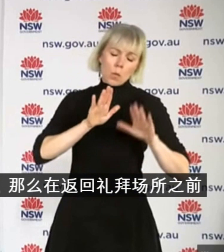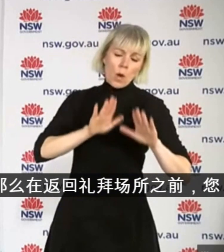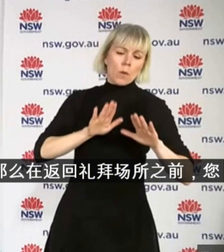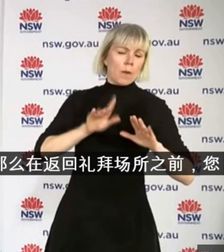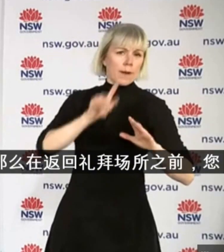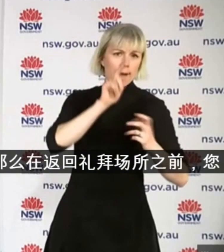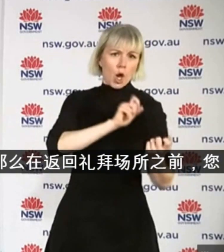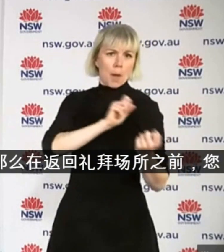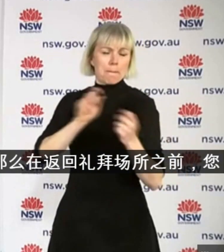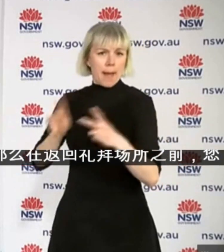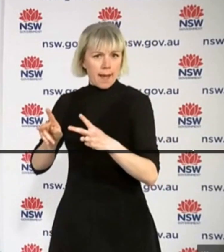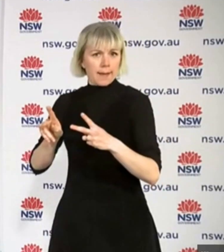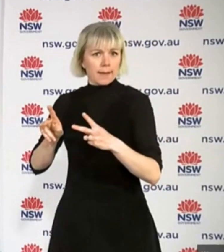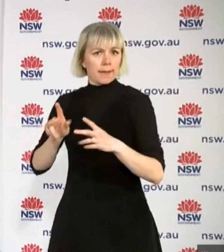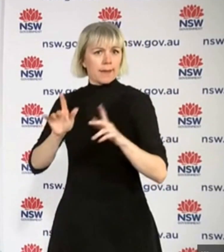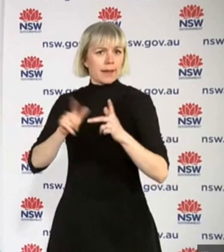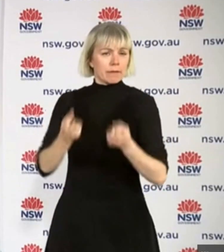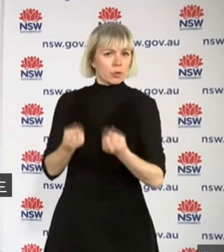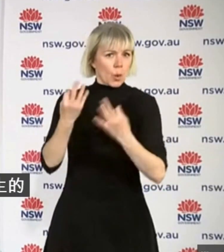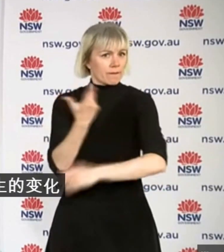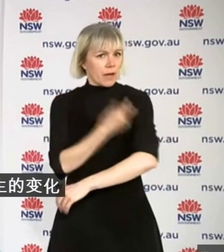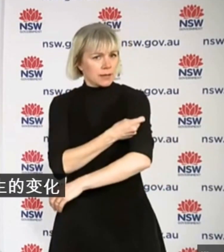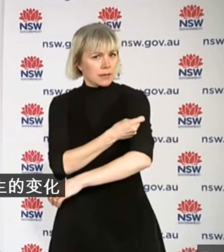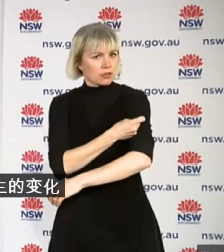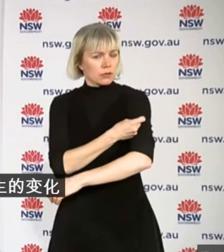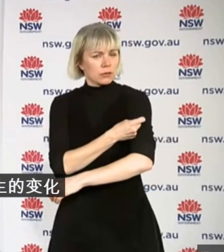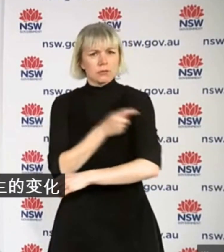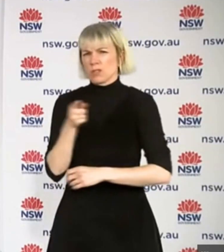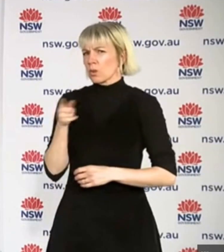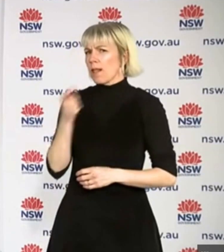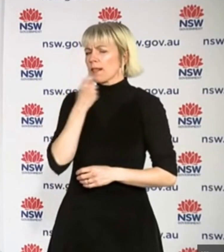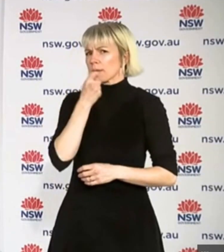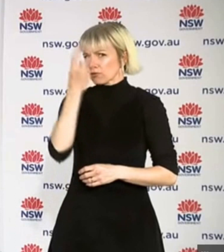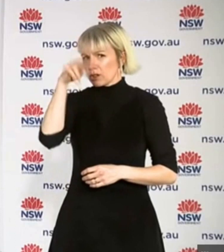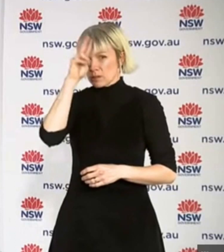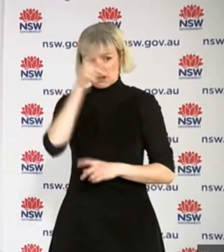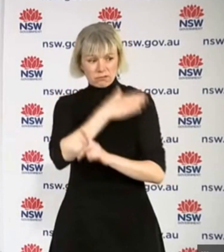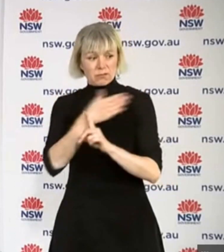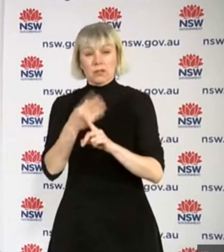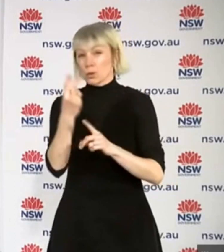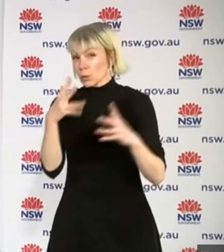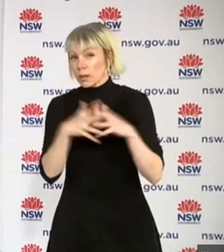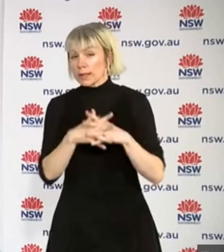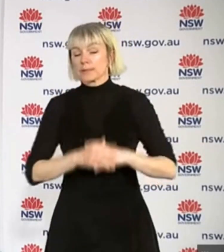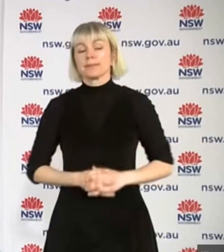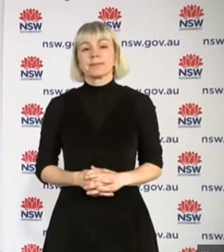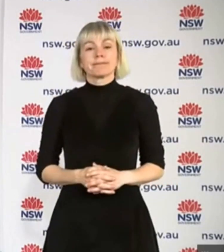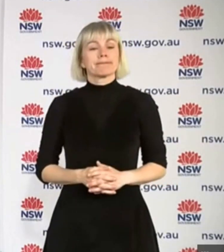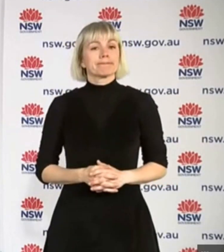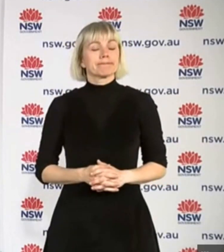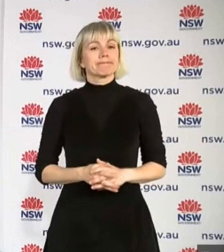vaccinated, he made it very clear that that wouldn't be happening. What's changed in the past 2 weeks? Oh, well, obviously we've taken input